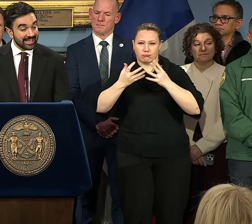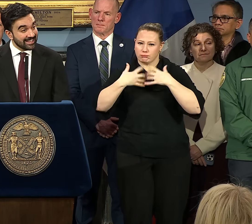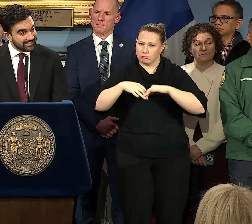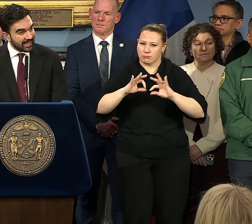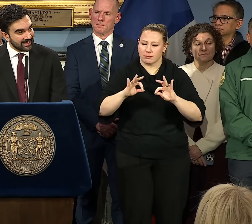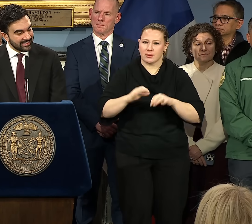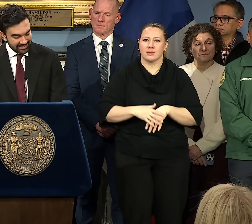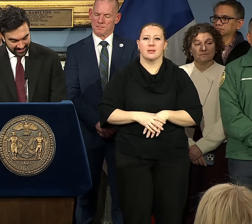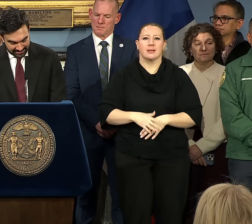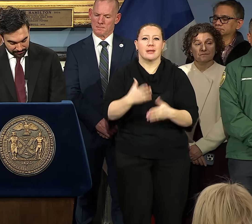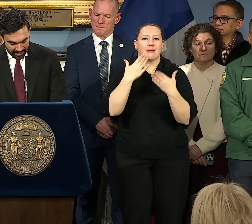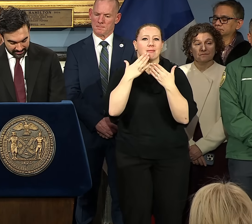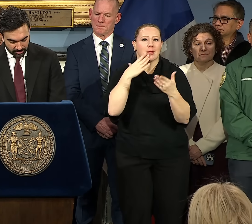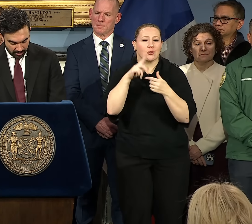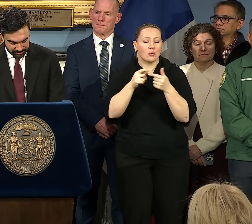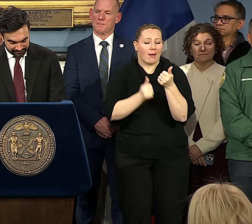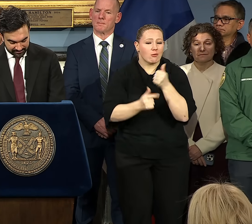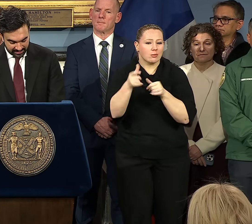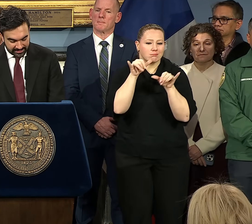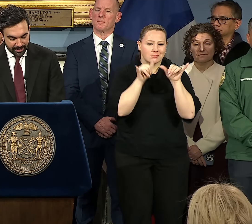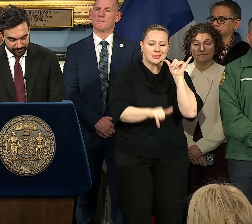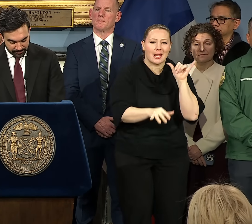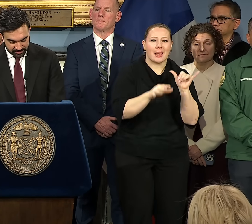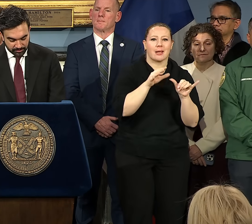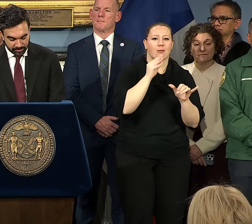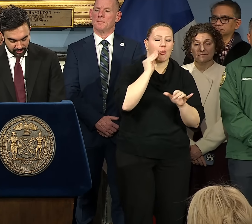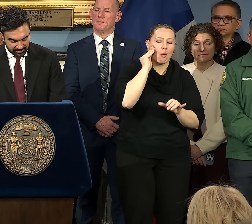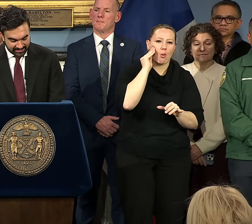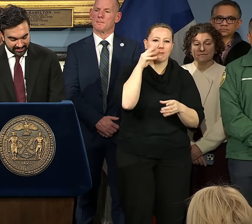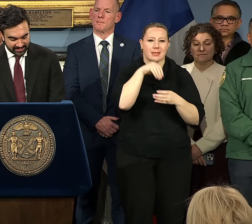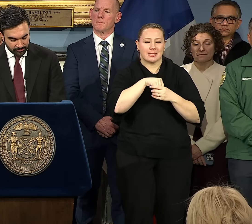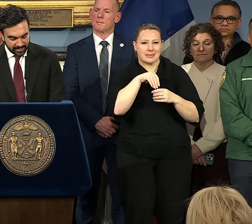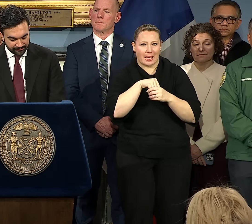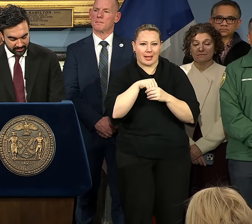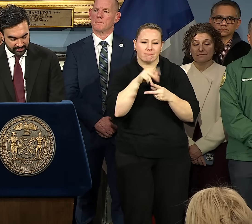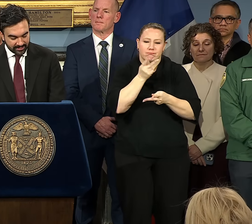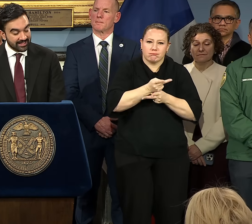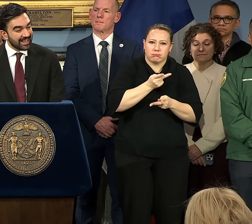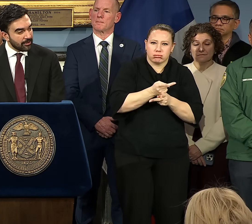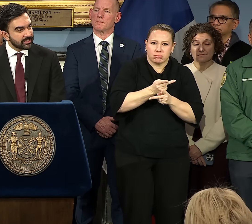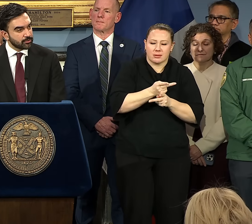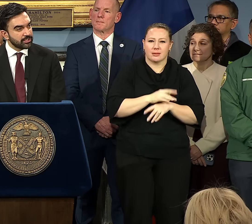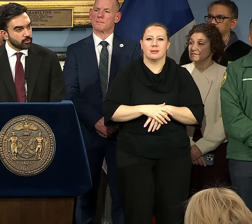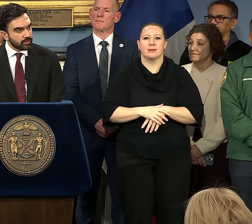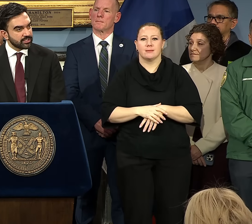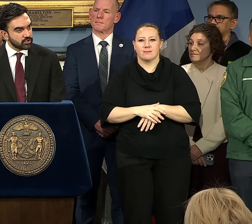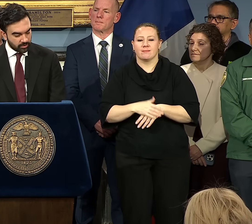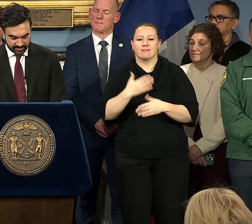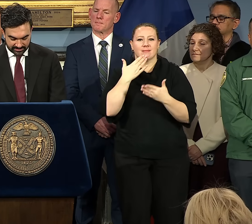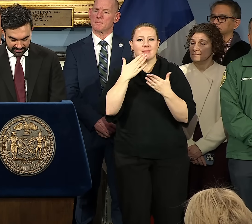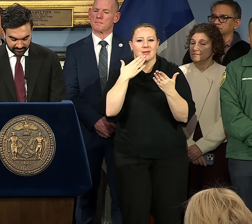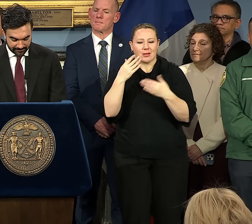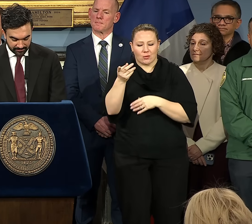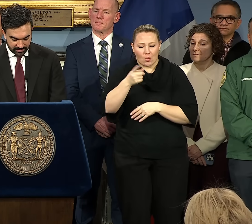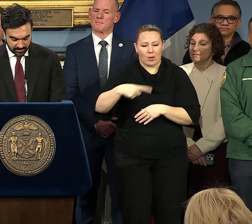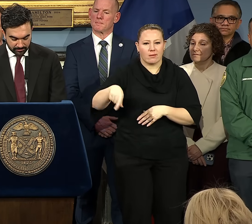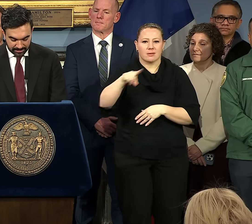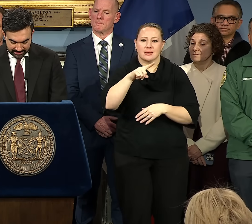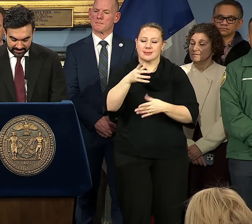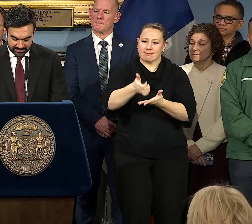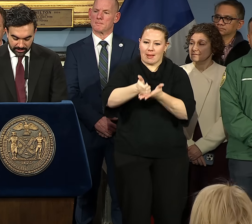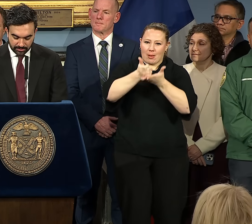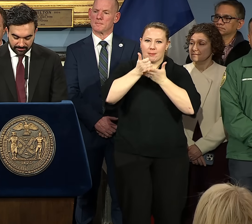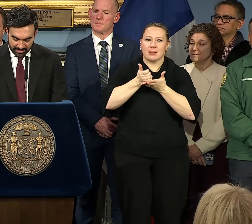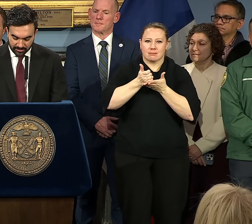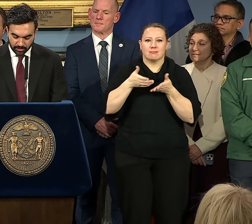to stay inside and to practice caution, and to every person who contributed to the citywide effort that allowed us to endure this storm successfully.